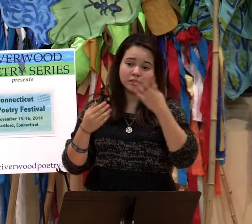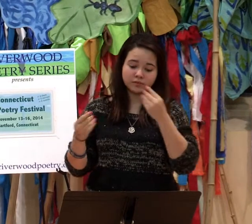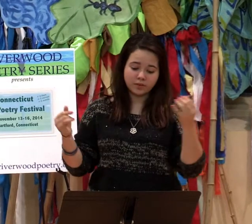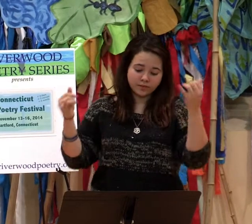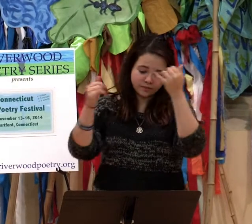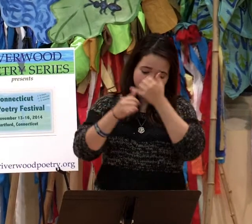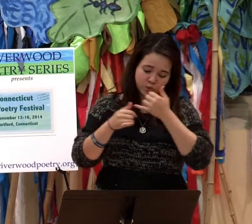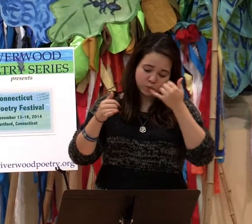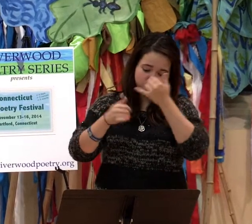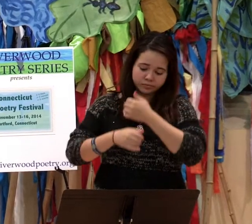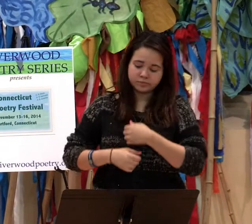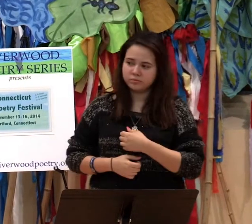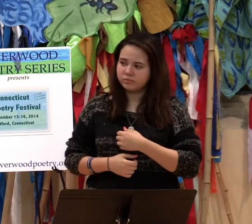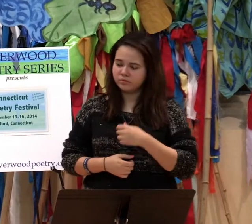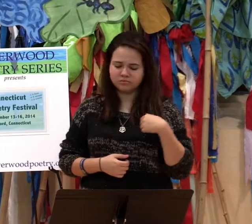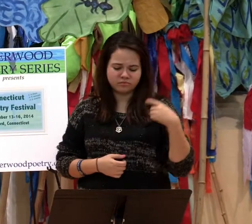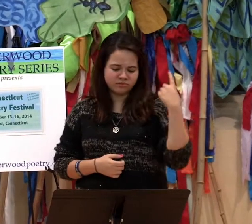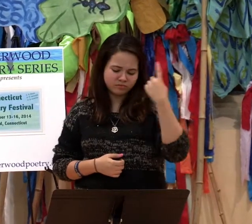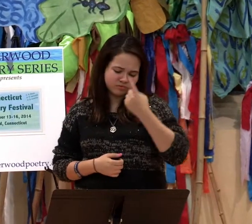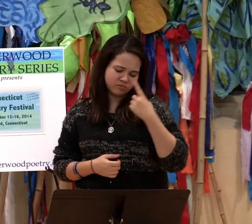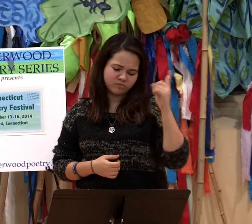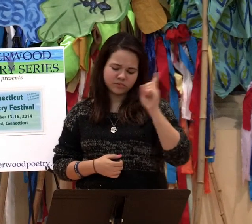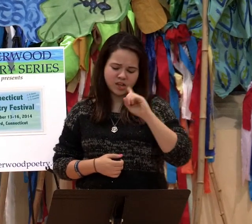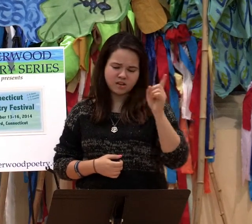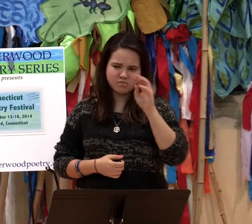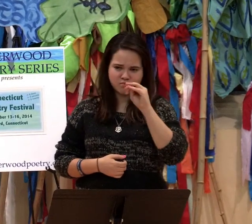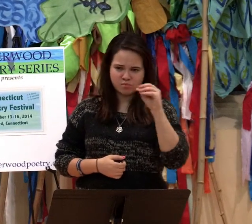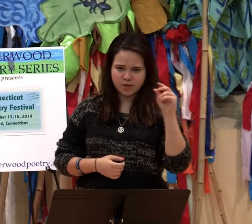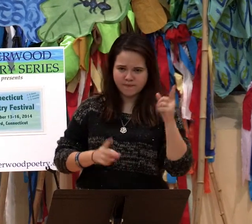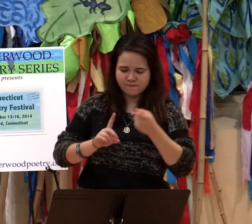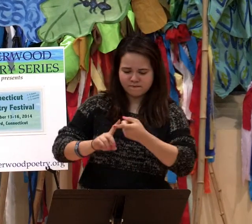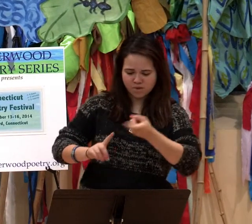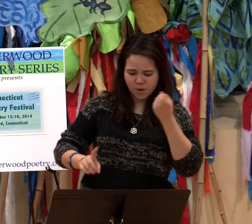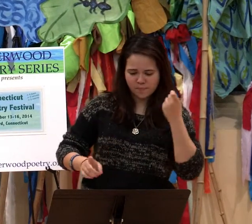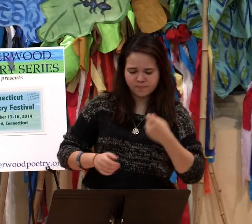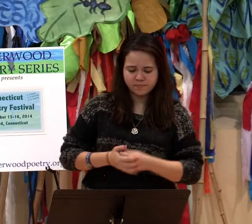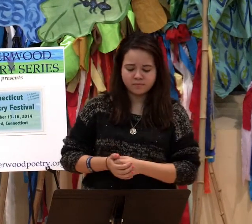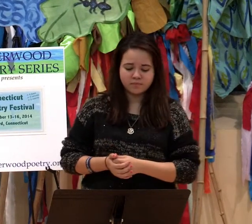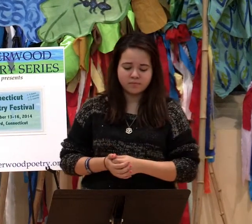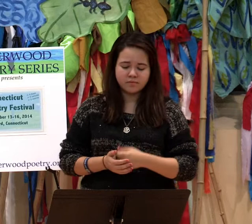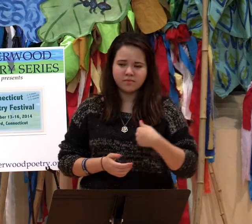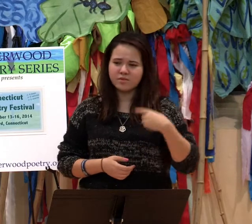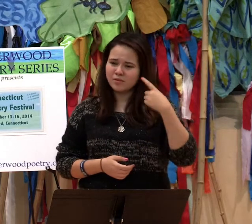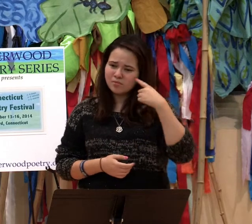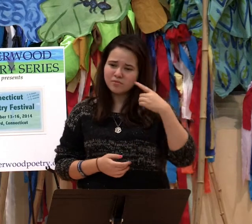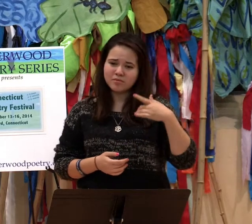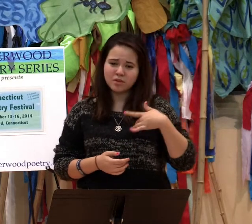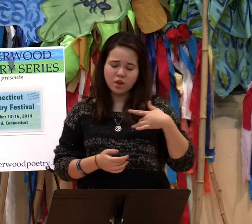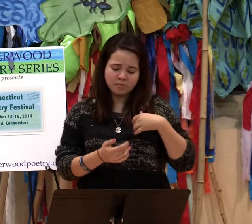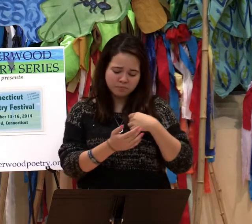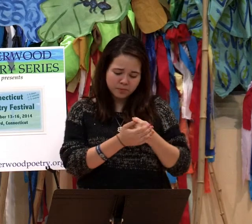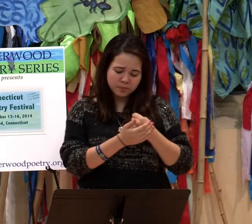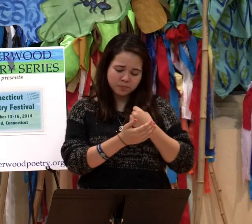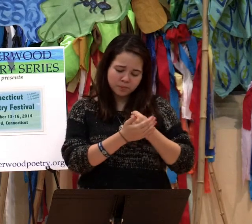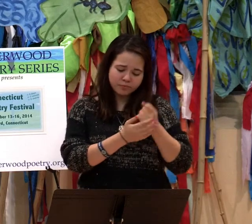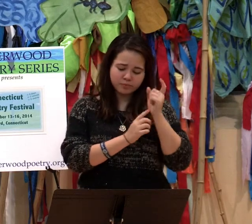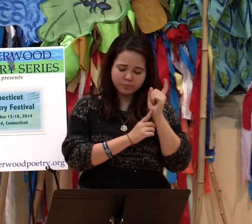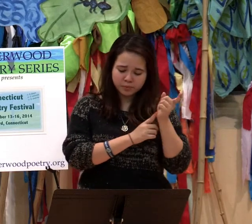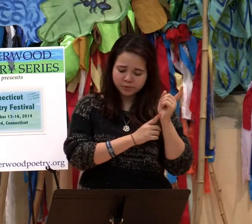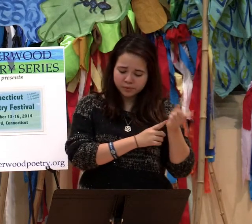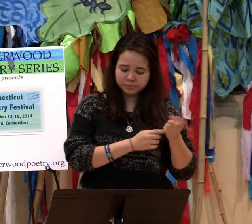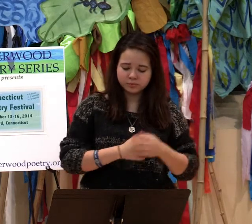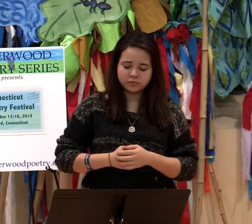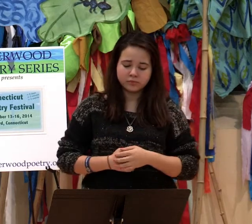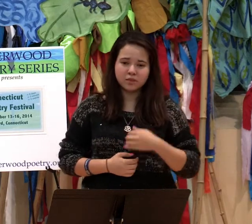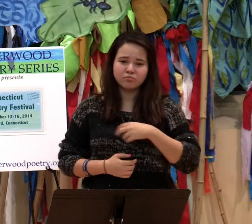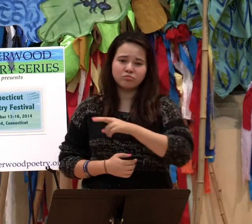I am is the name of the poem. I am the class clown who loves to laugh and fool around. I wonder, where does my mood come from?